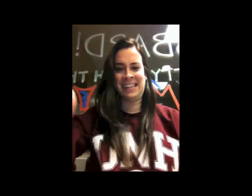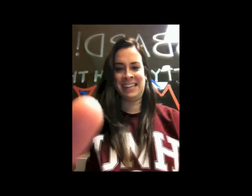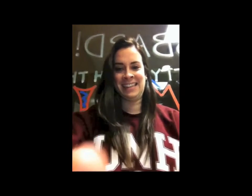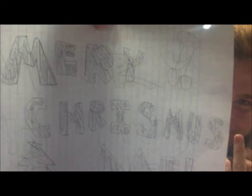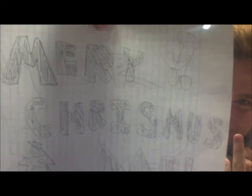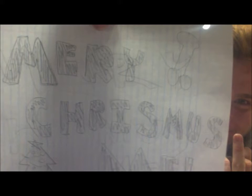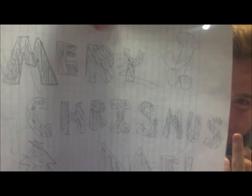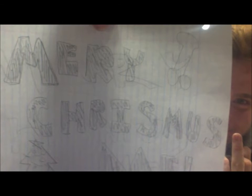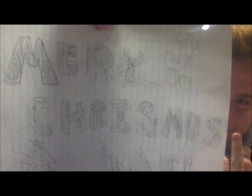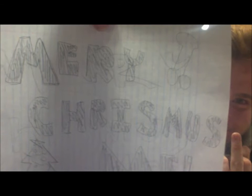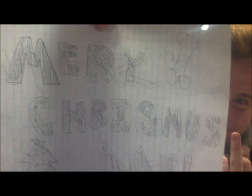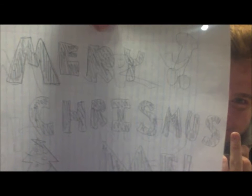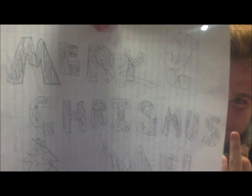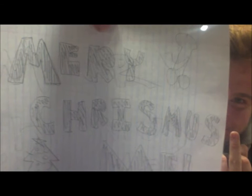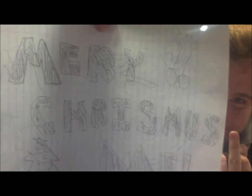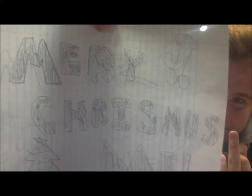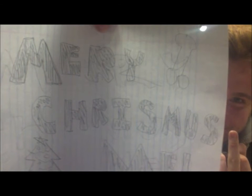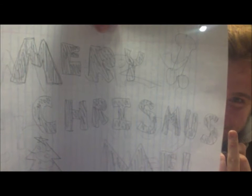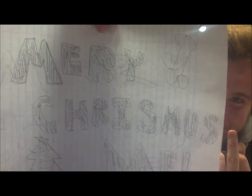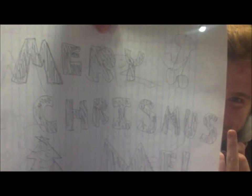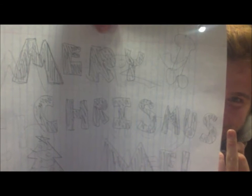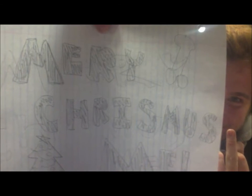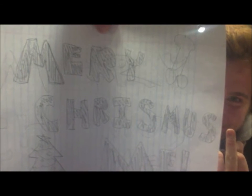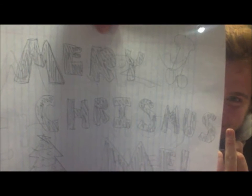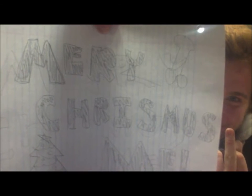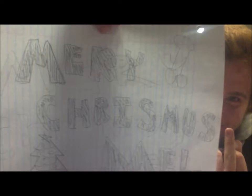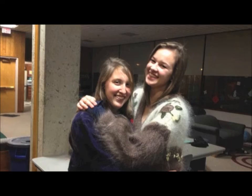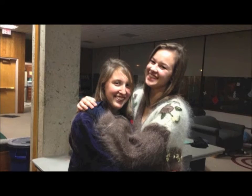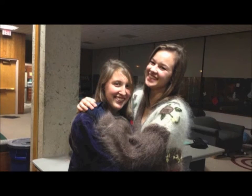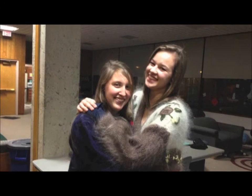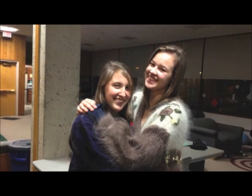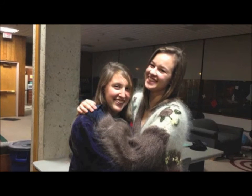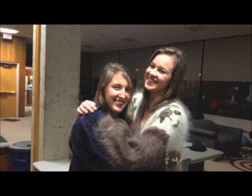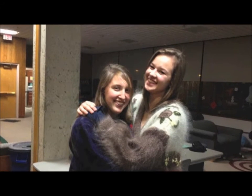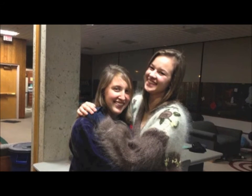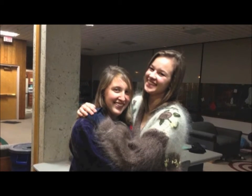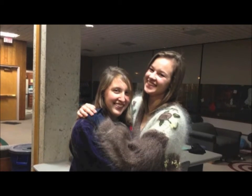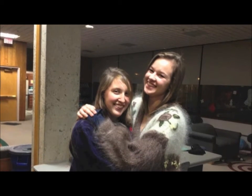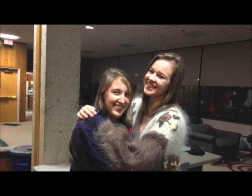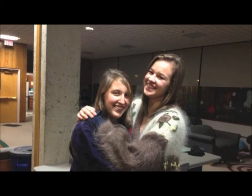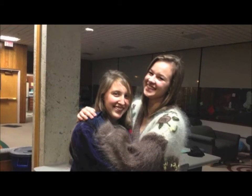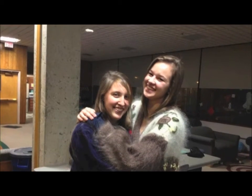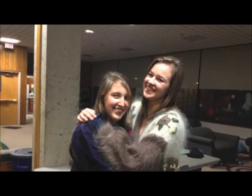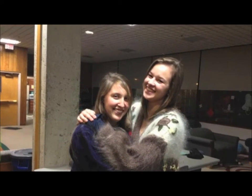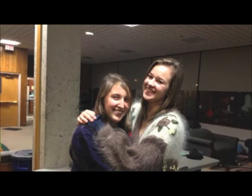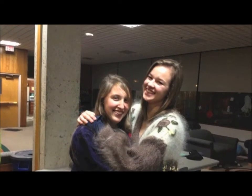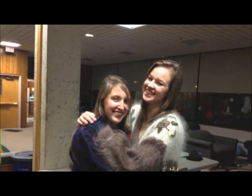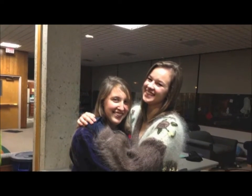I'd rather get played the actual way. Walking in a winter wonderland.